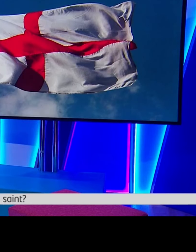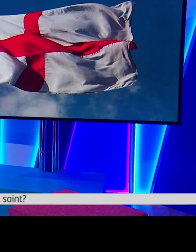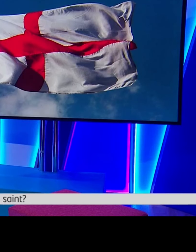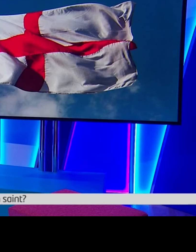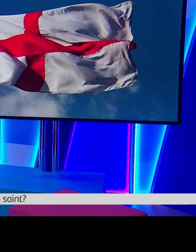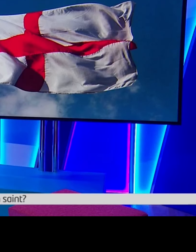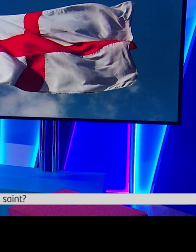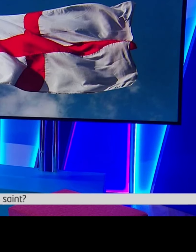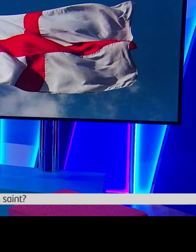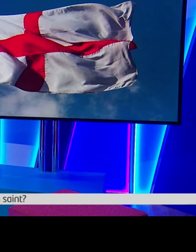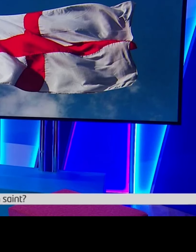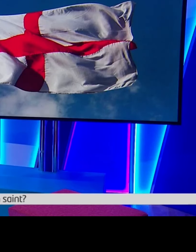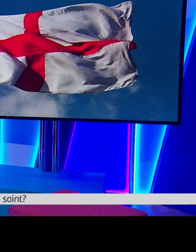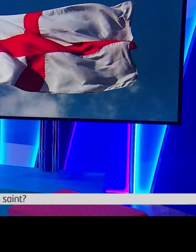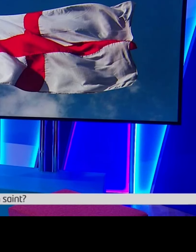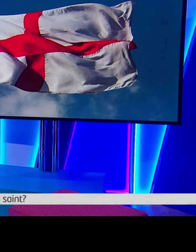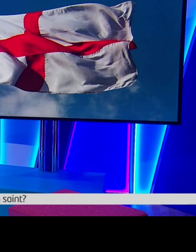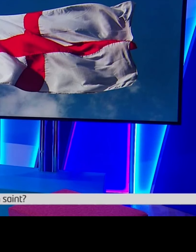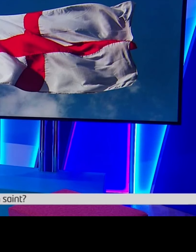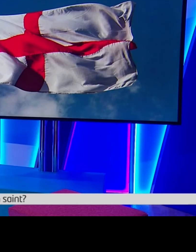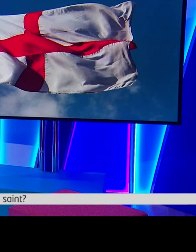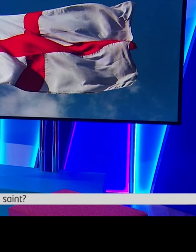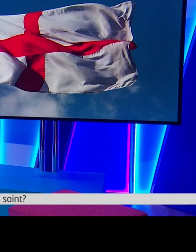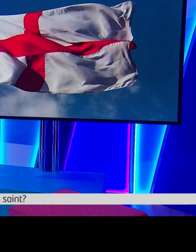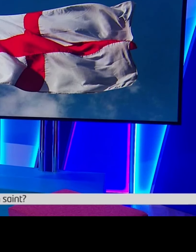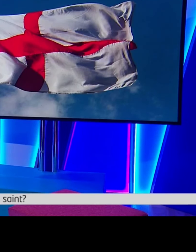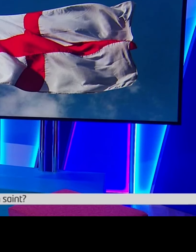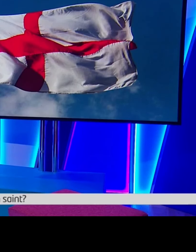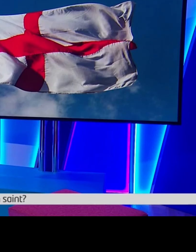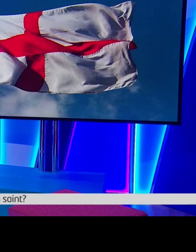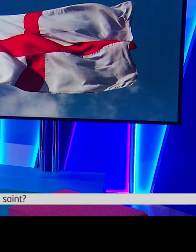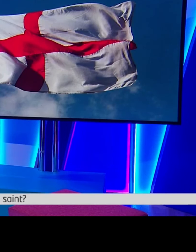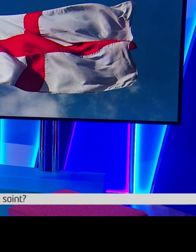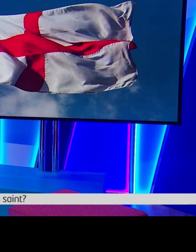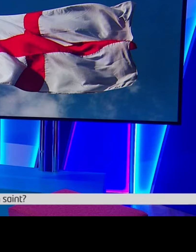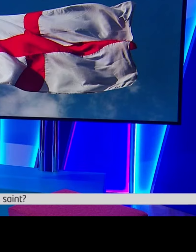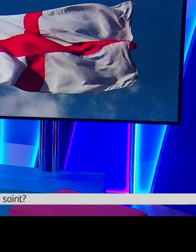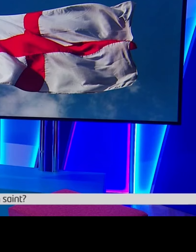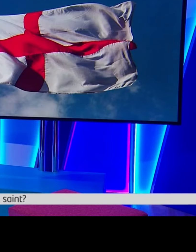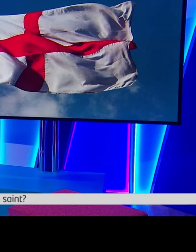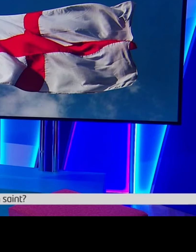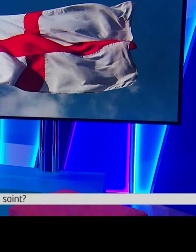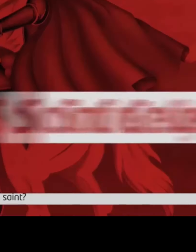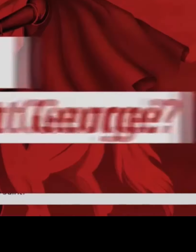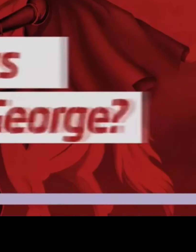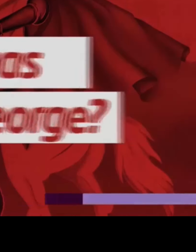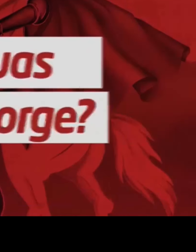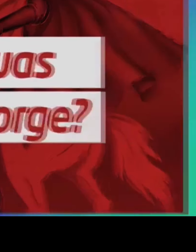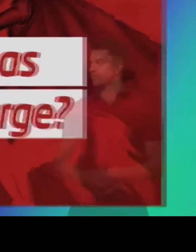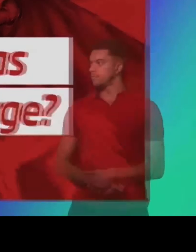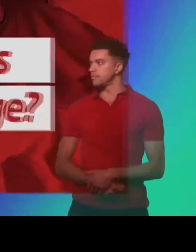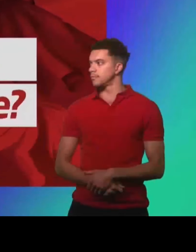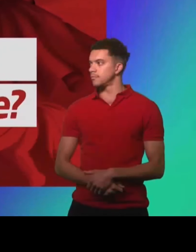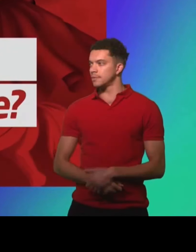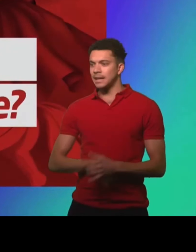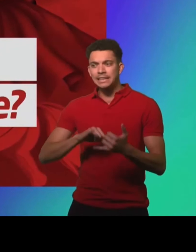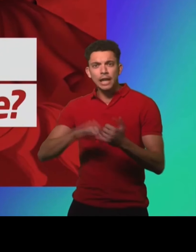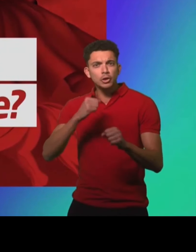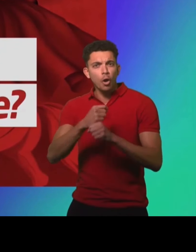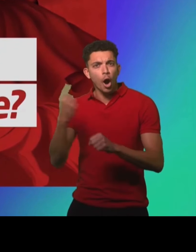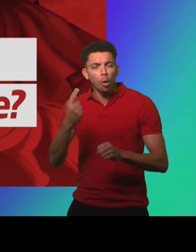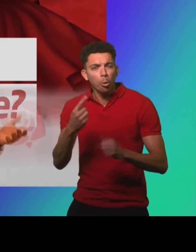dressing up. He is the patron saint of England, but how much do you know about his life? Who was St George and what do we